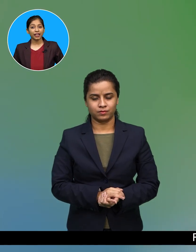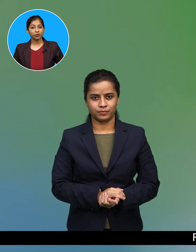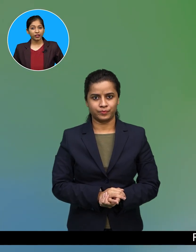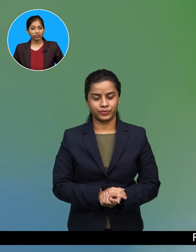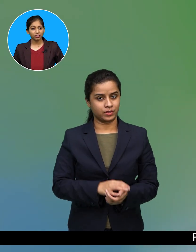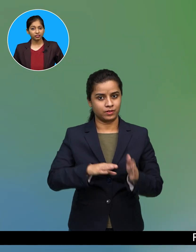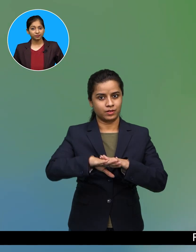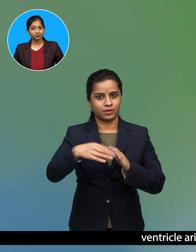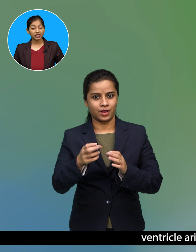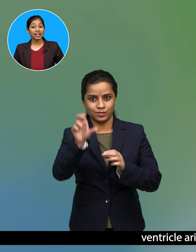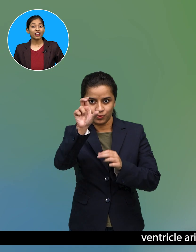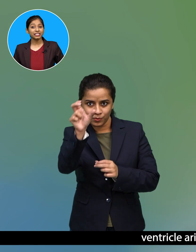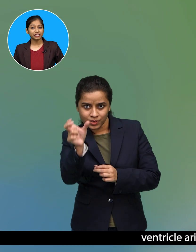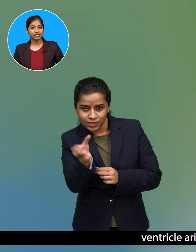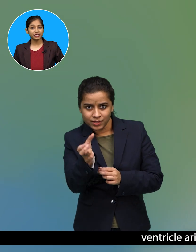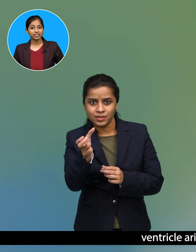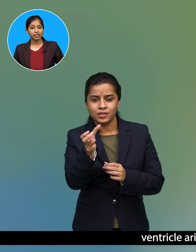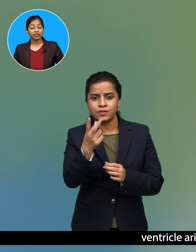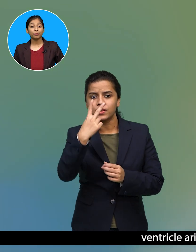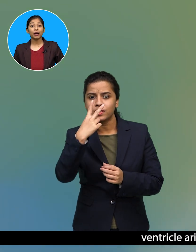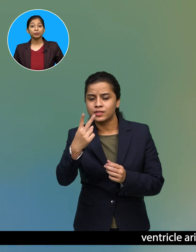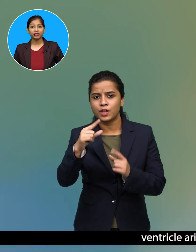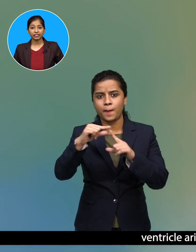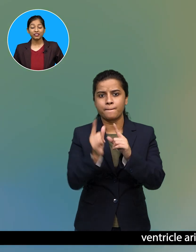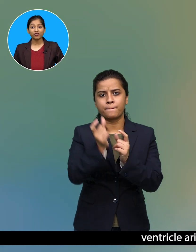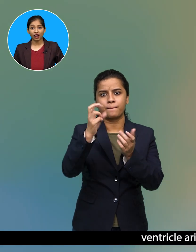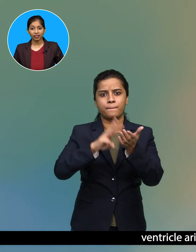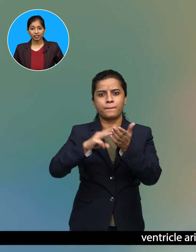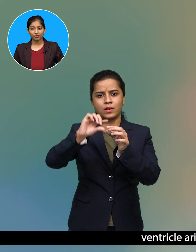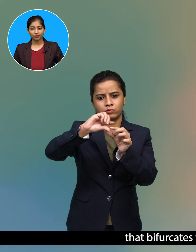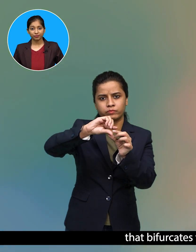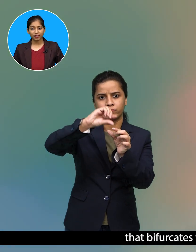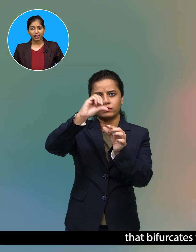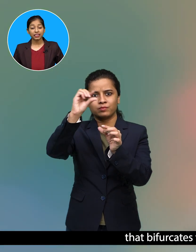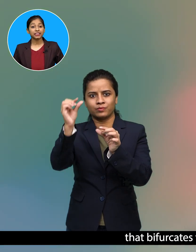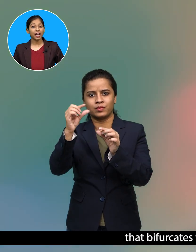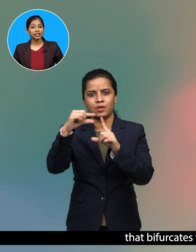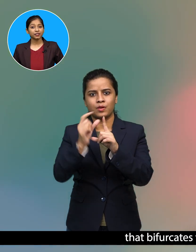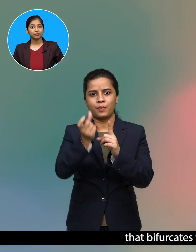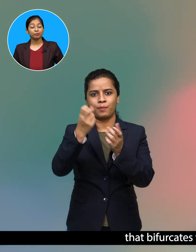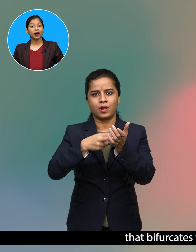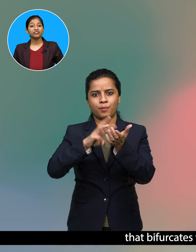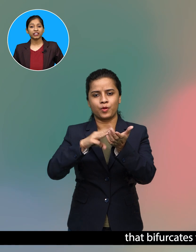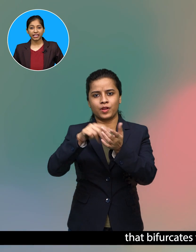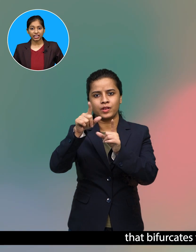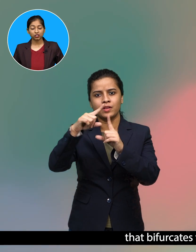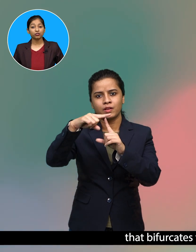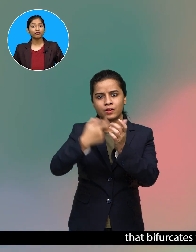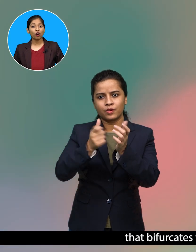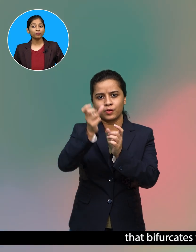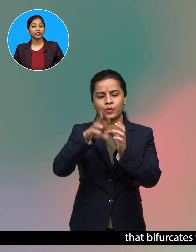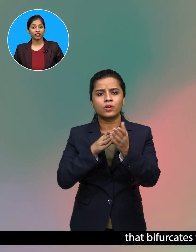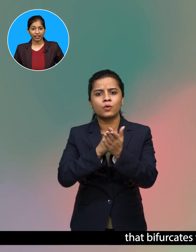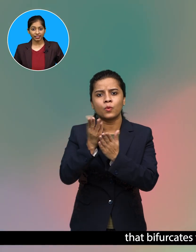From the right ventricle arises the pulmonary trunk that bifurcates